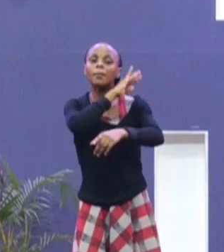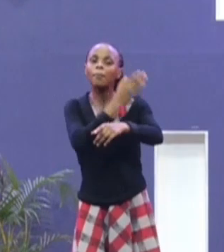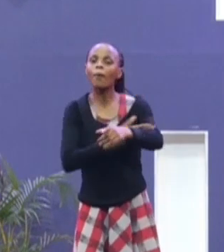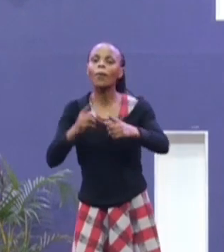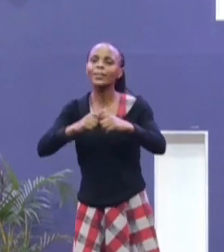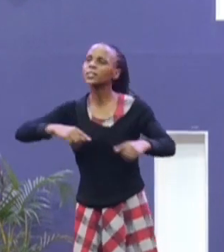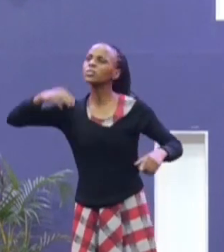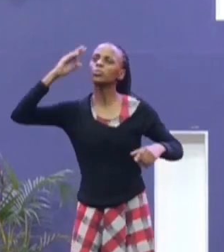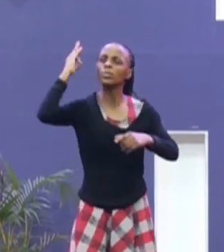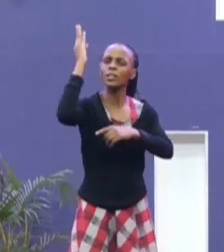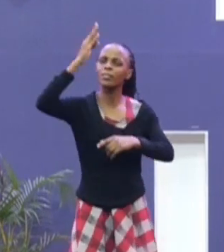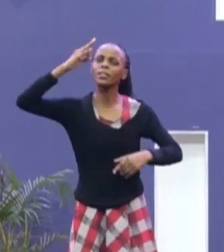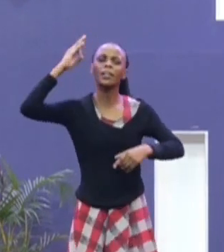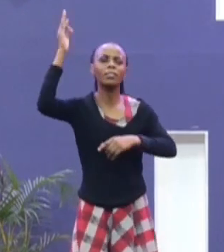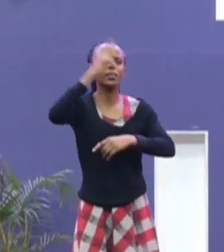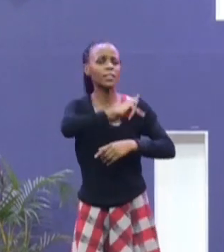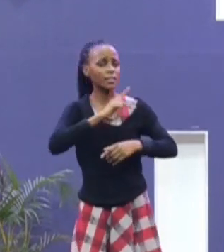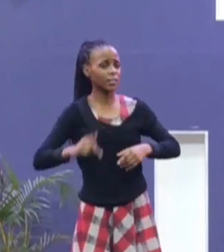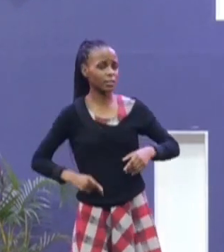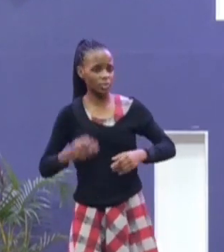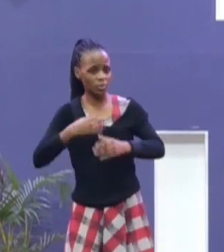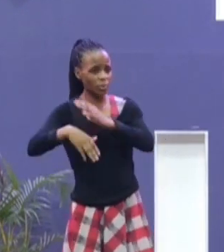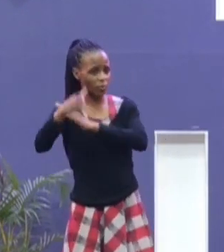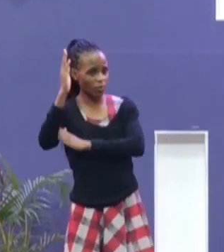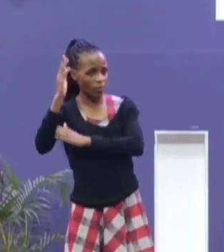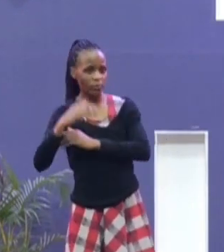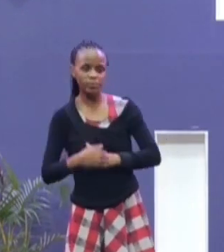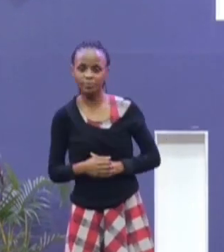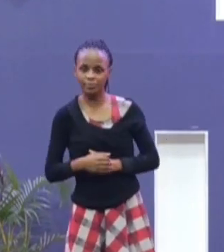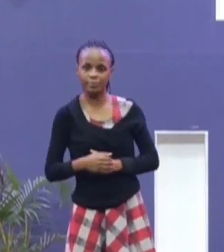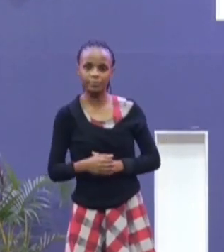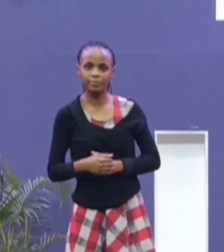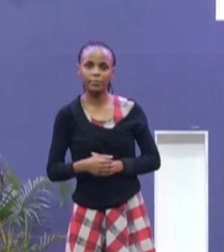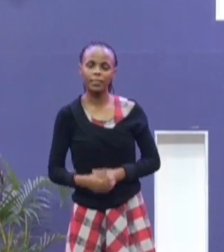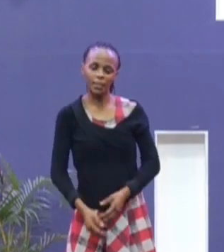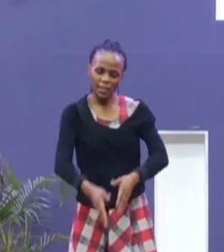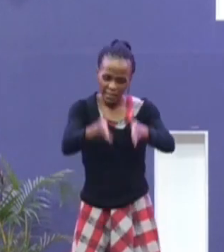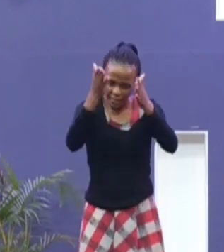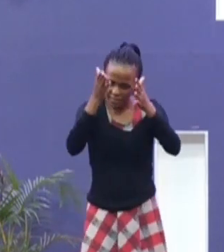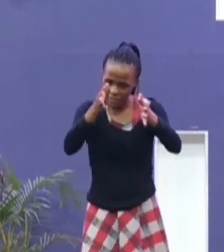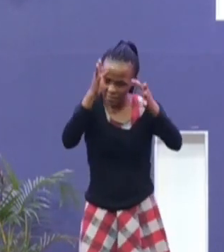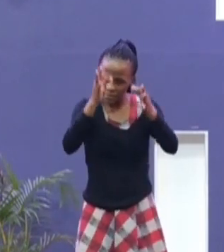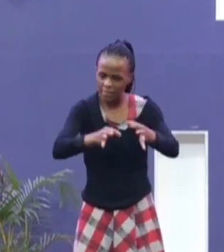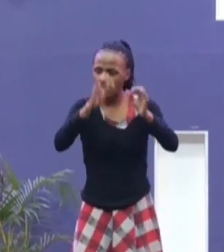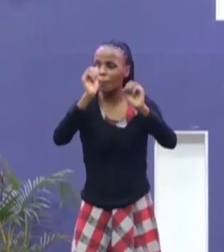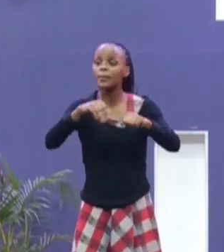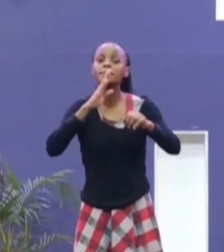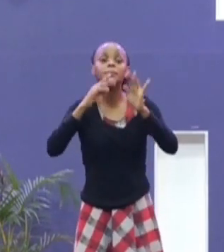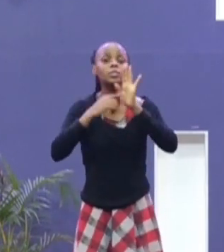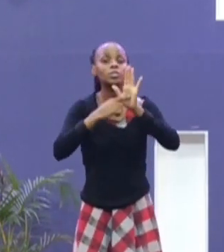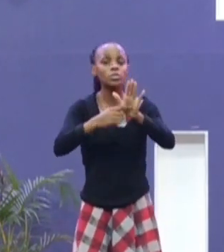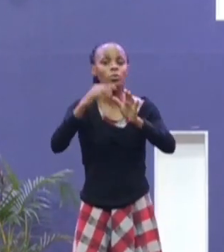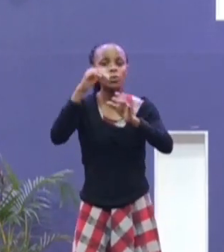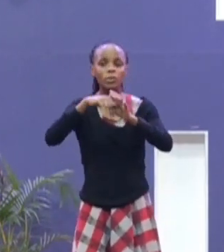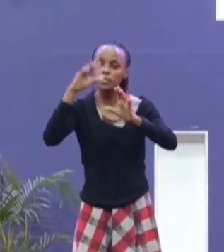kingdom of God. Era gano maanyi okubuulira obwakabaka bwa Katonda. These things must be demonstrated in church. Ebintu bino